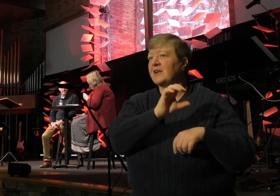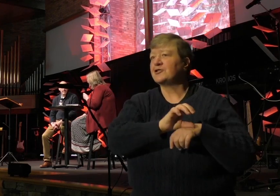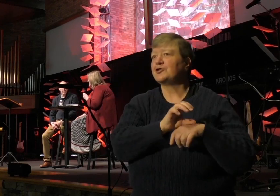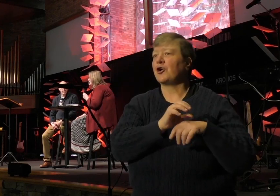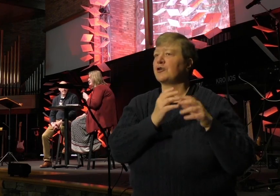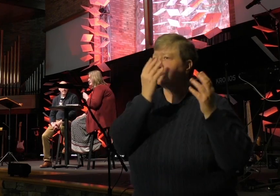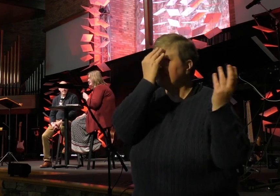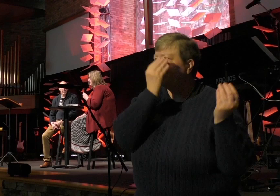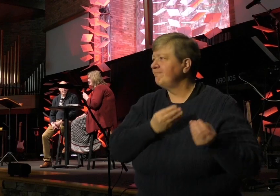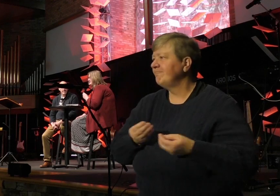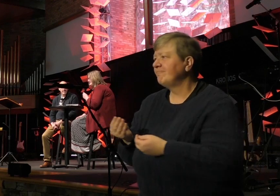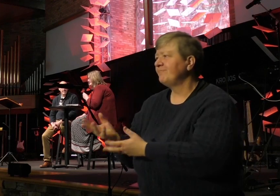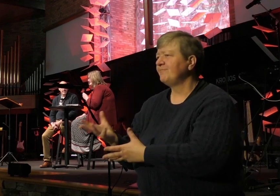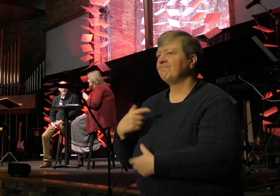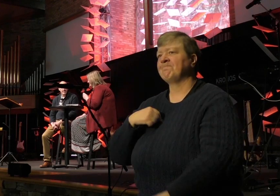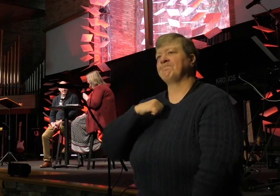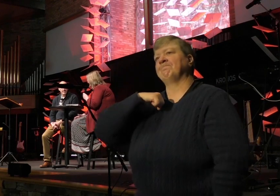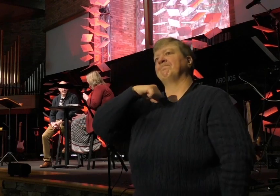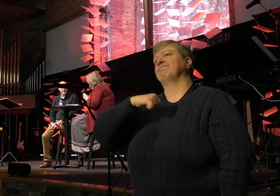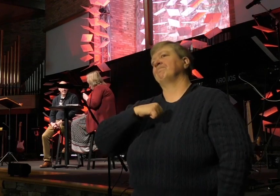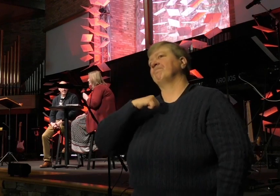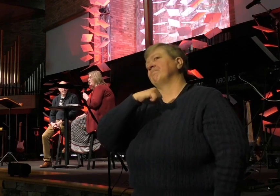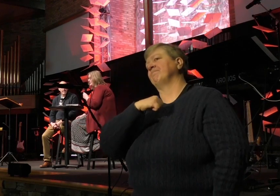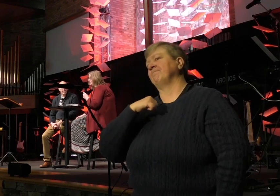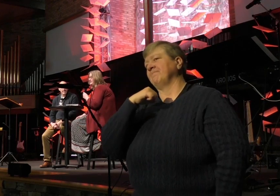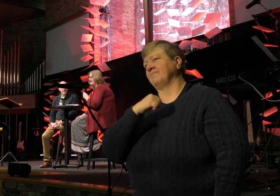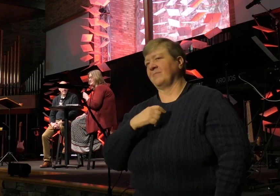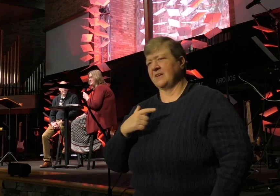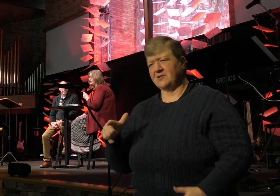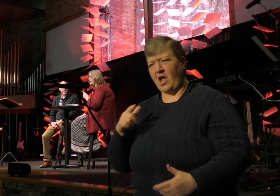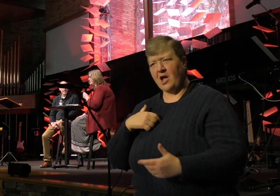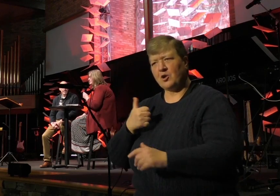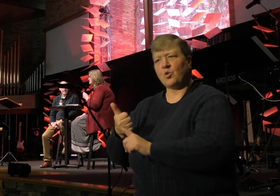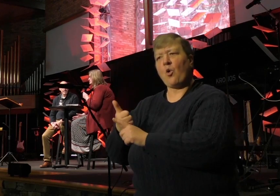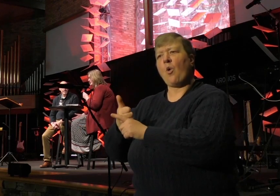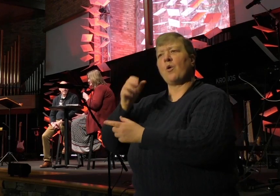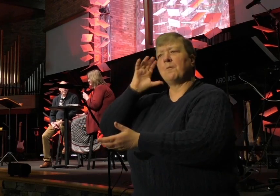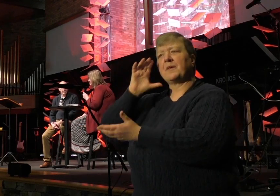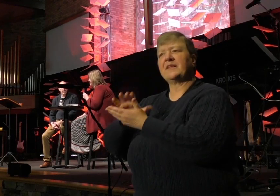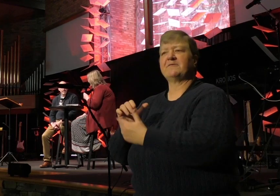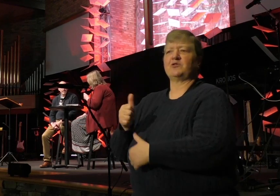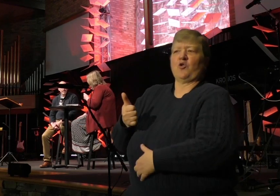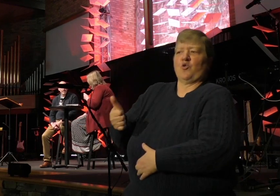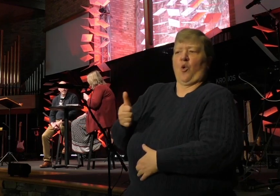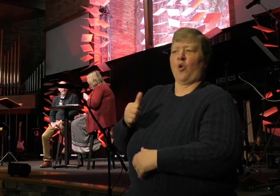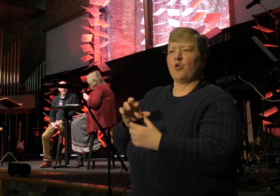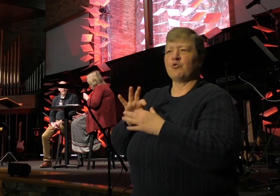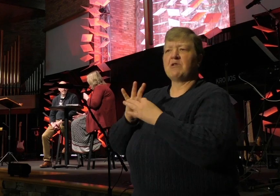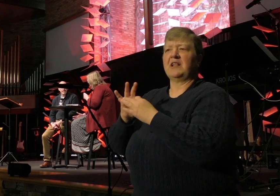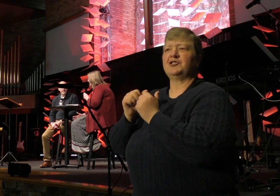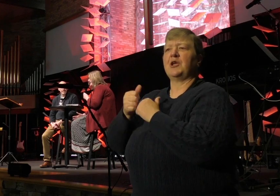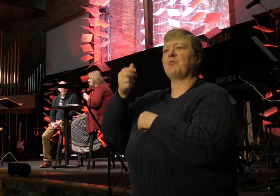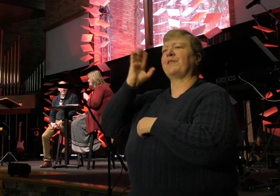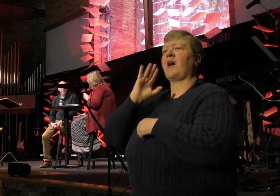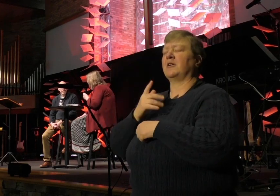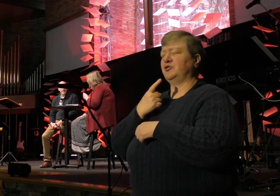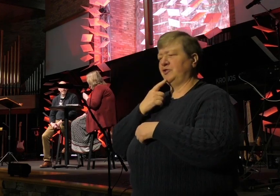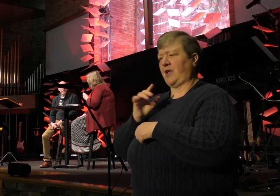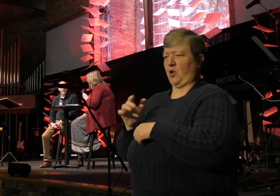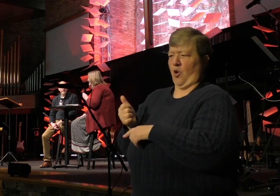was a little bit resistant. She said she had her own beliefs, her own relationship with God. She said her own